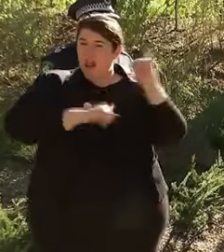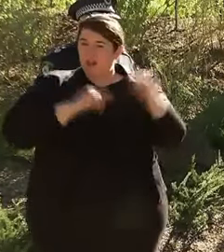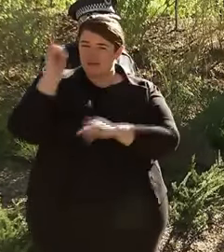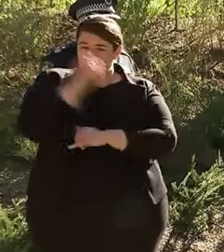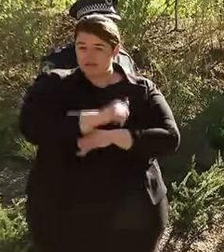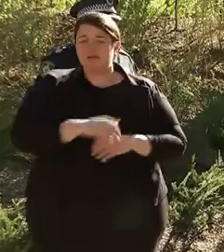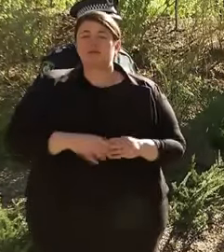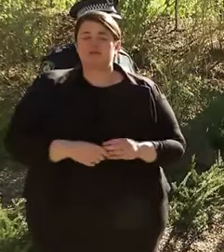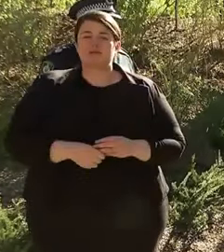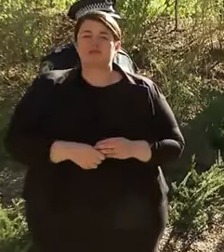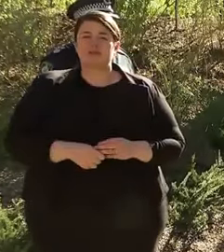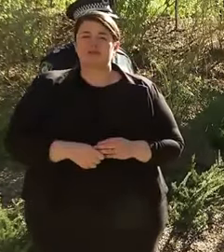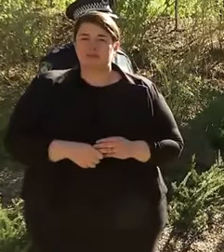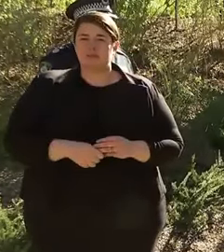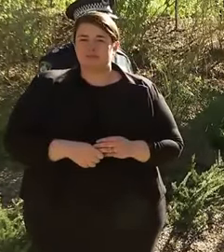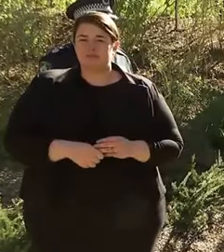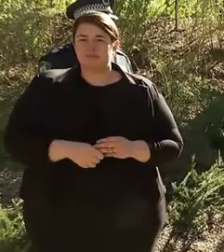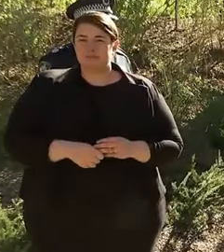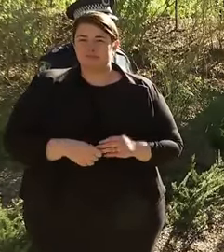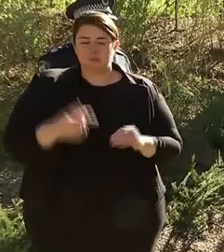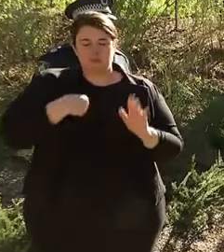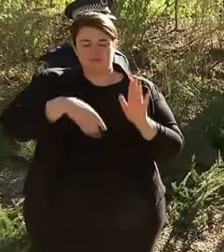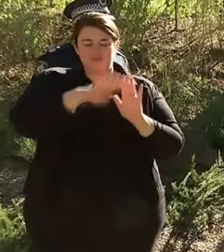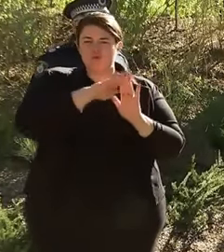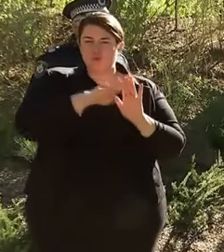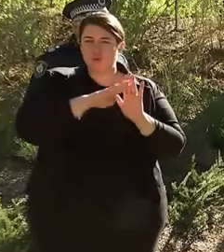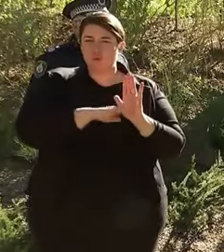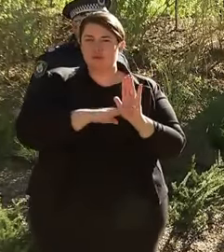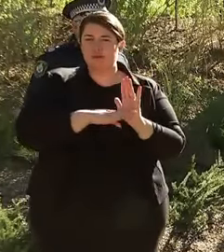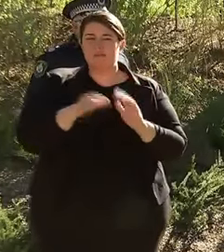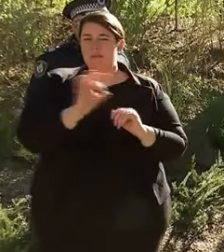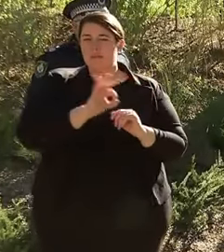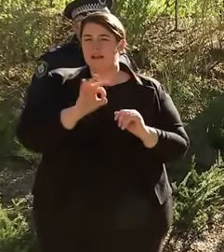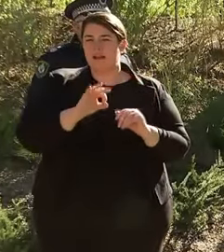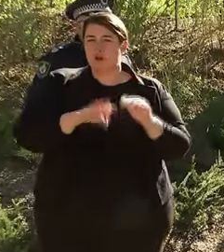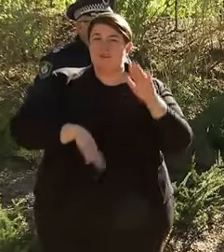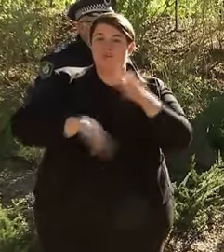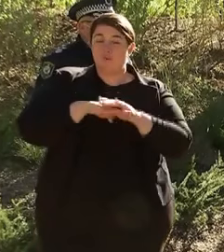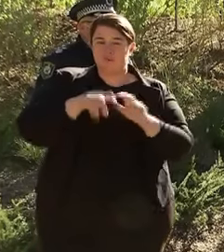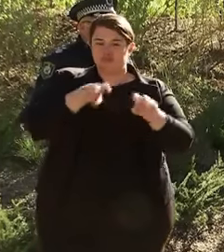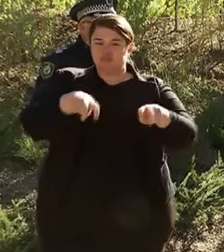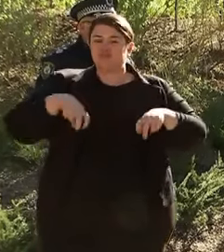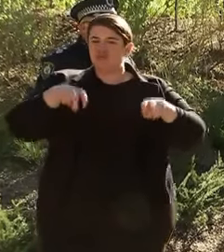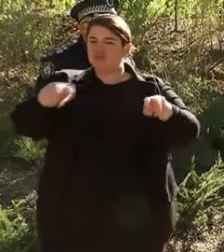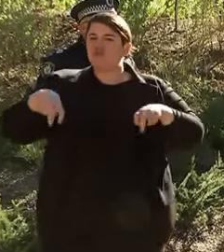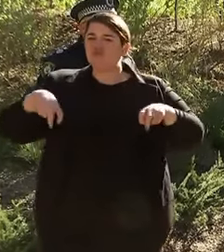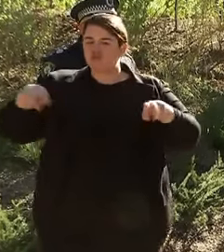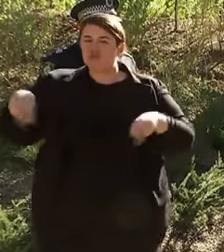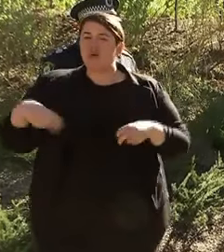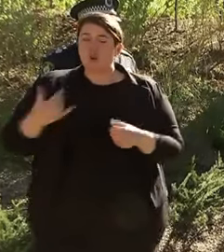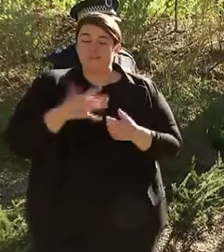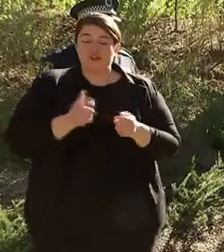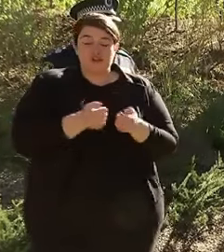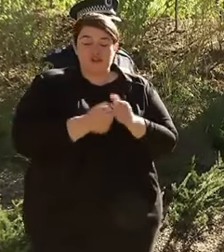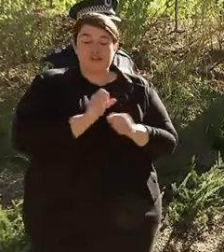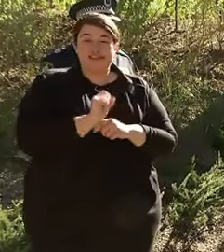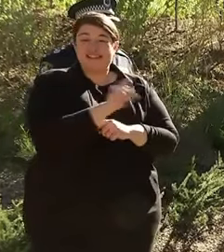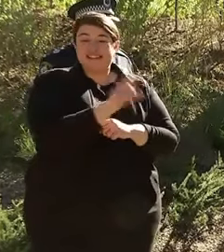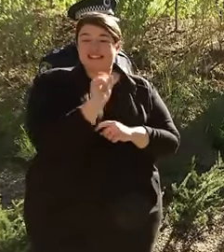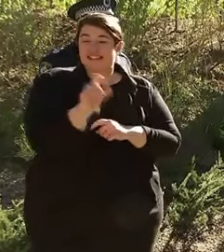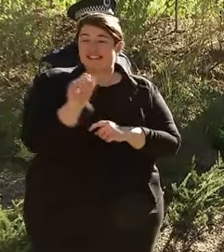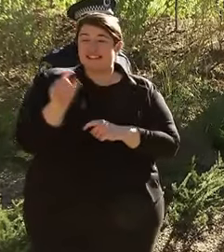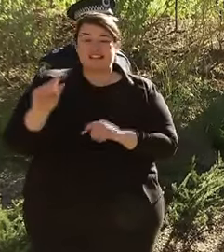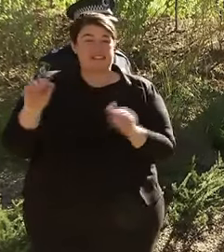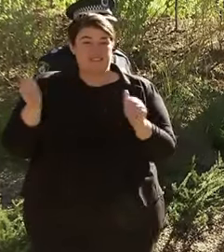the restrictions various states have had in place, they may not have been full flights, but we can give you that information. We did text them, so we've worked closely